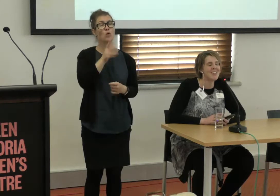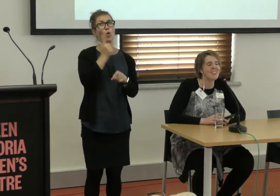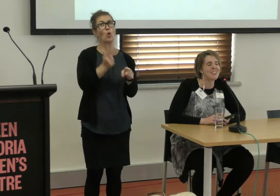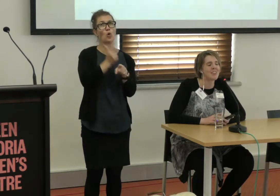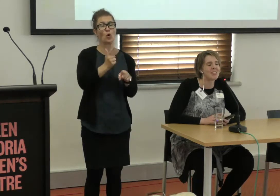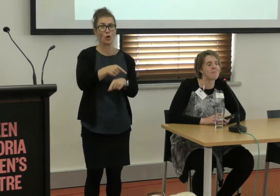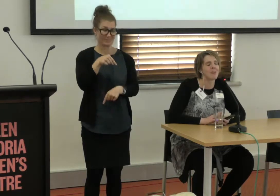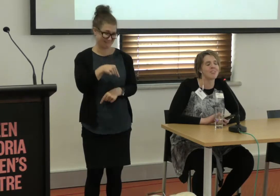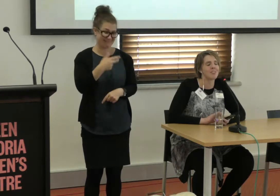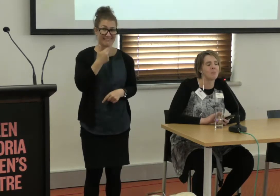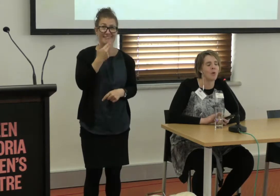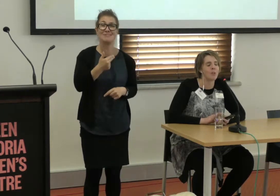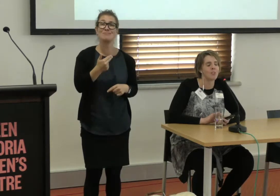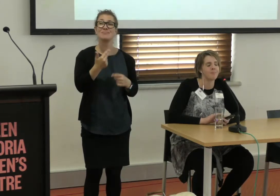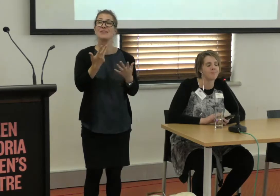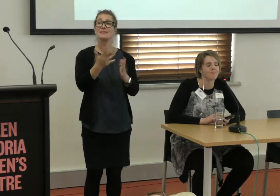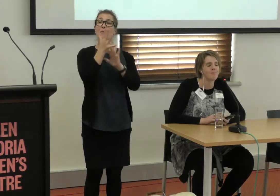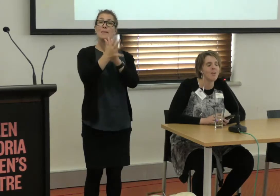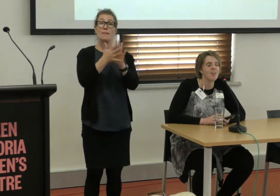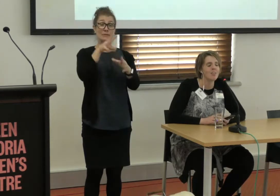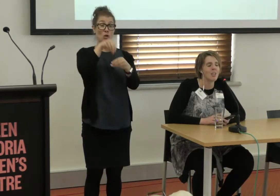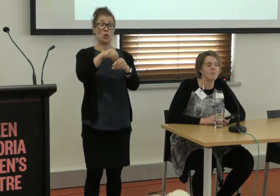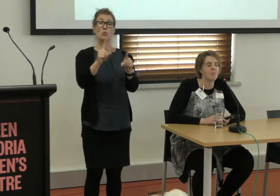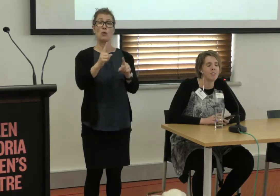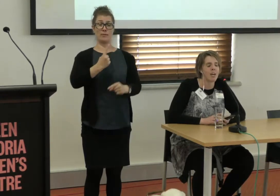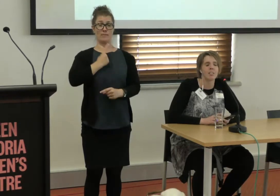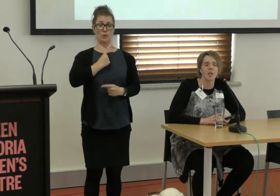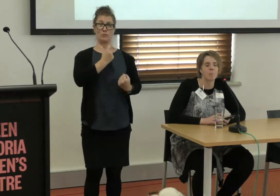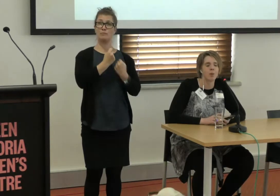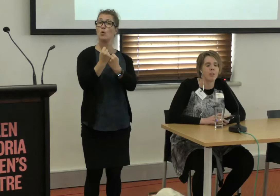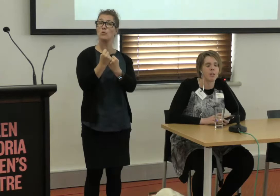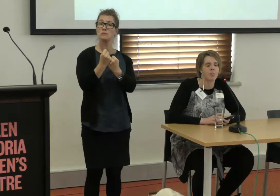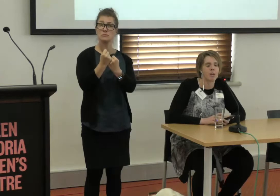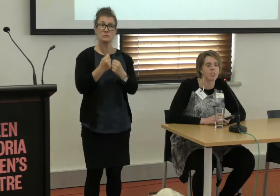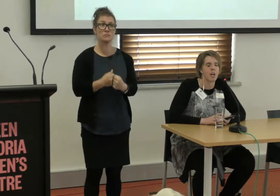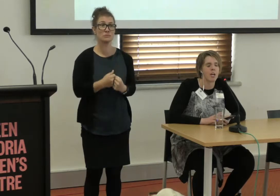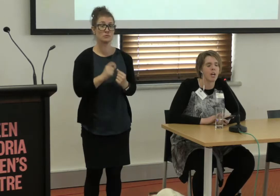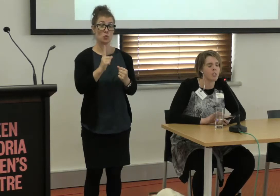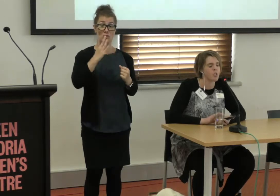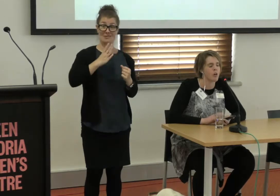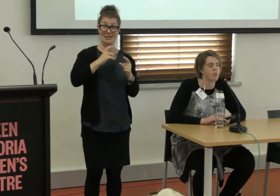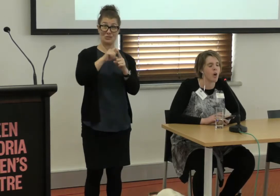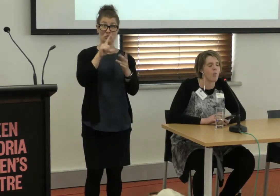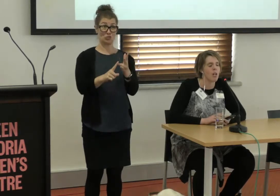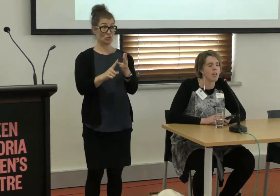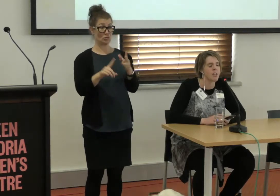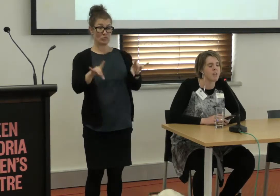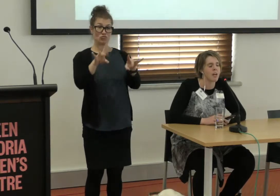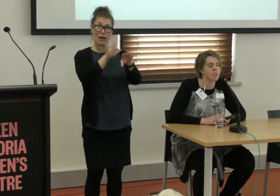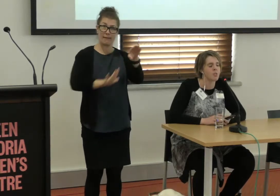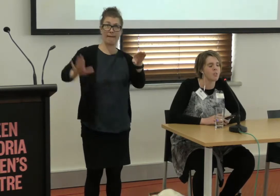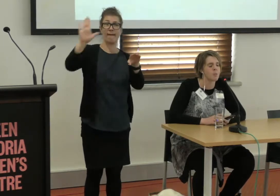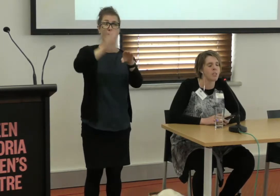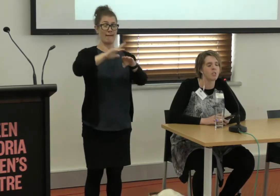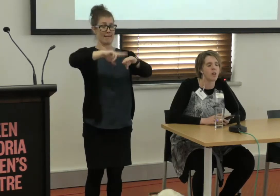This includes the right to personal support. The steps to be taken to implement the Convention at a national level are outlined in the